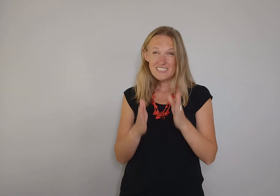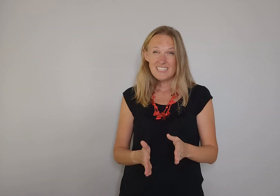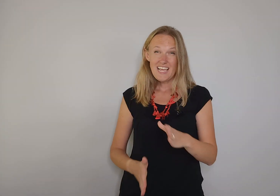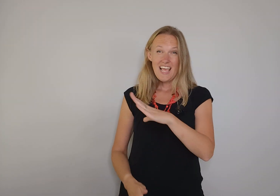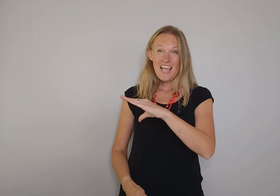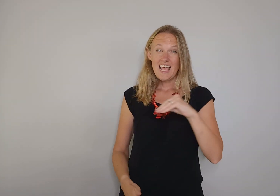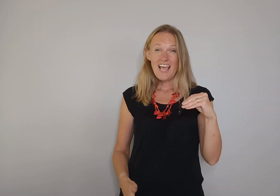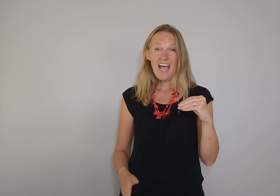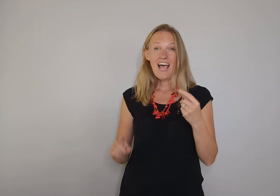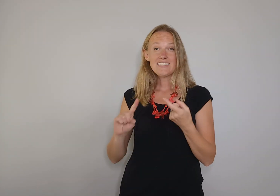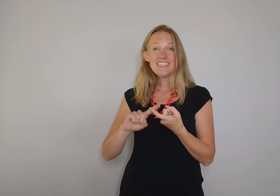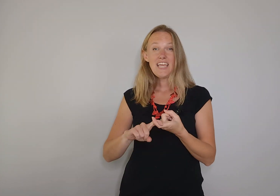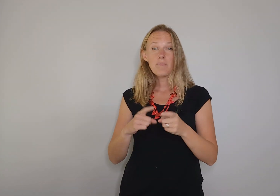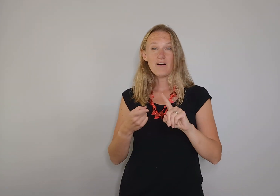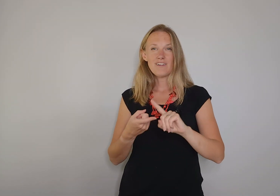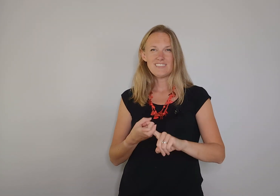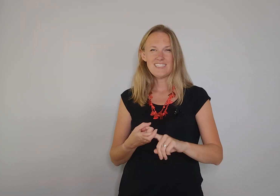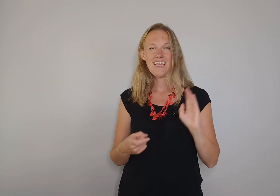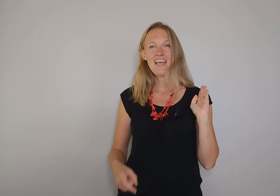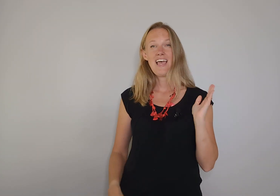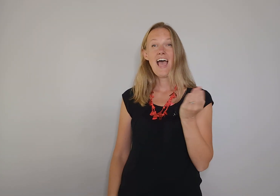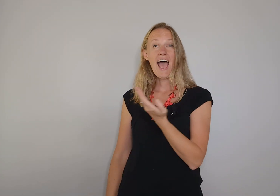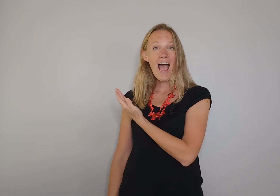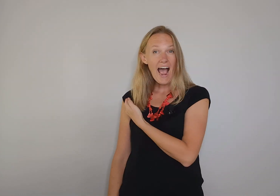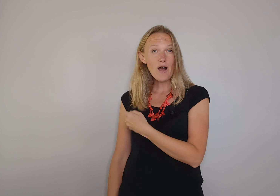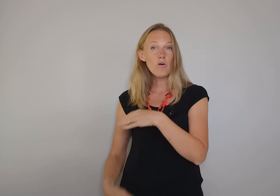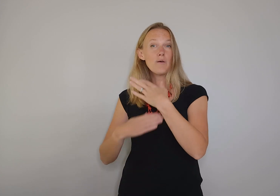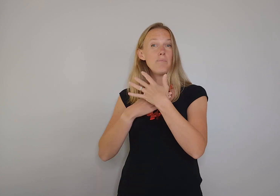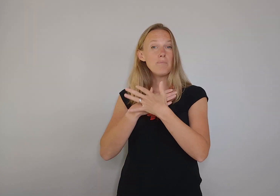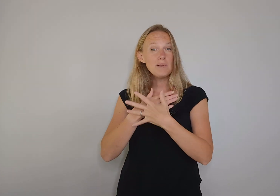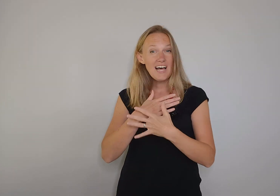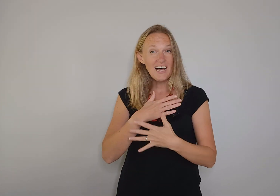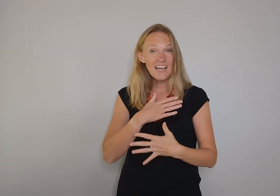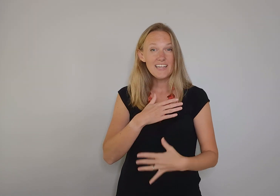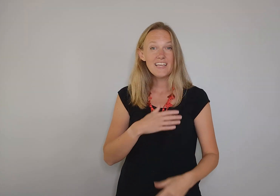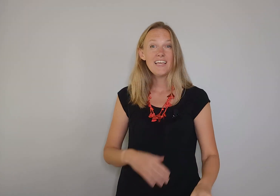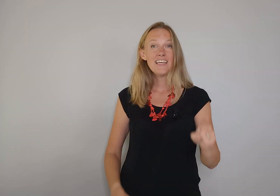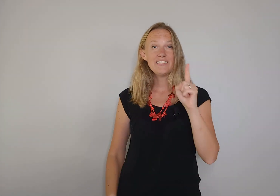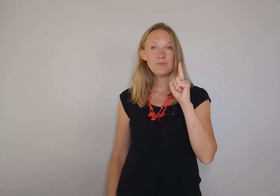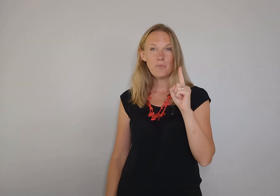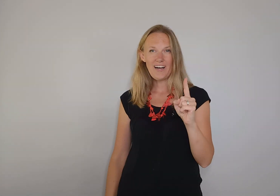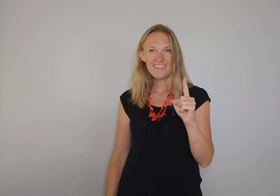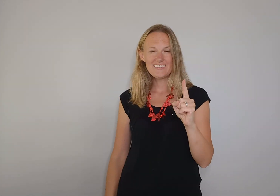Strange as neighbors, our blood is one.